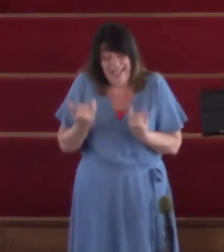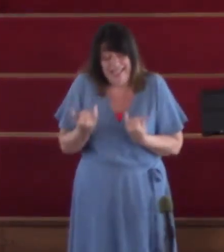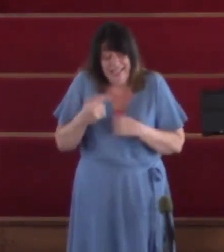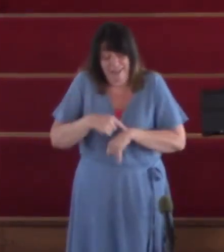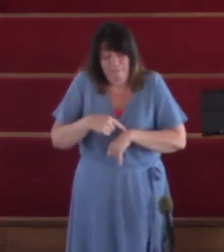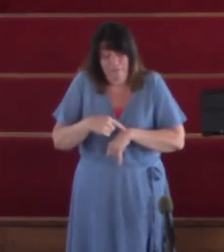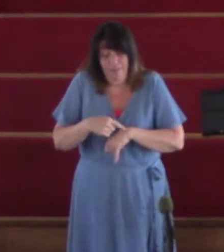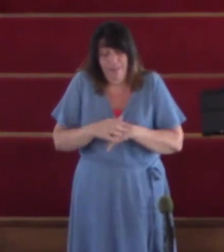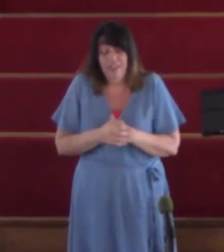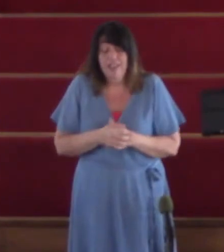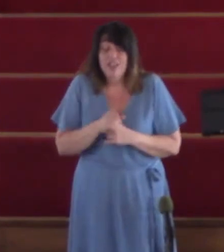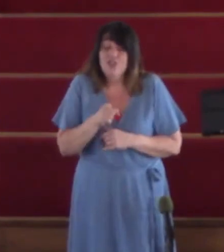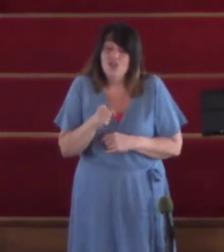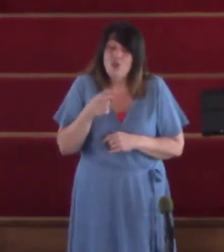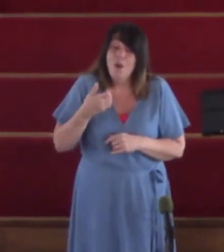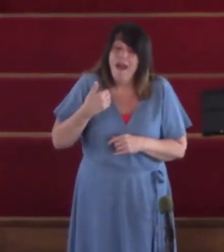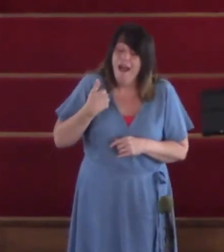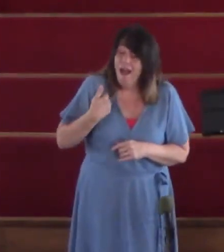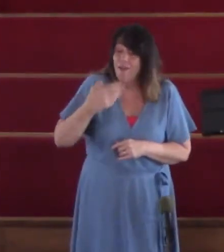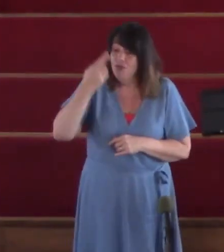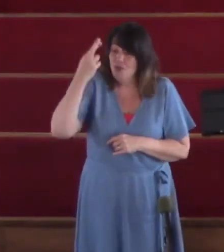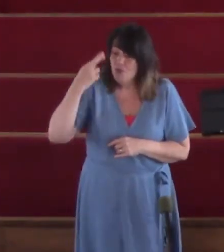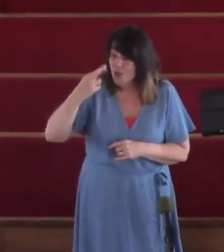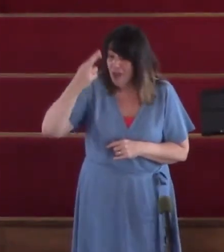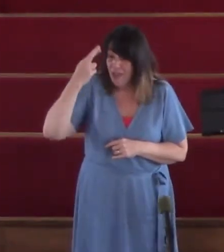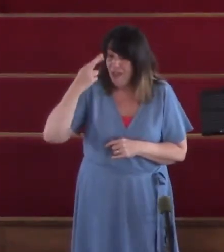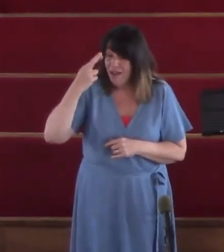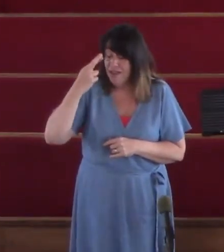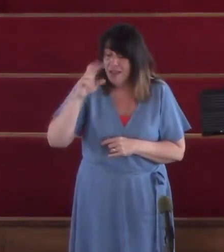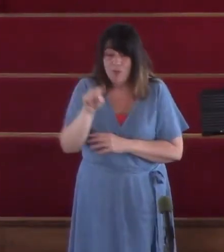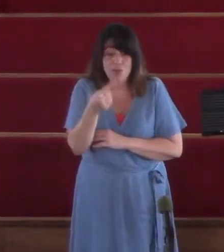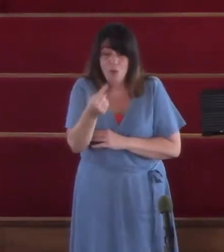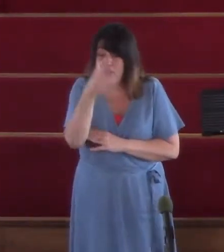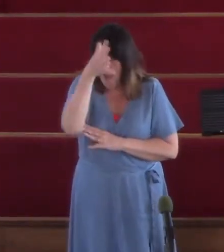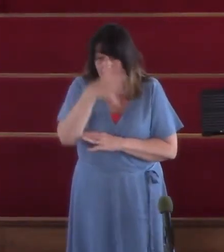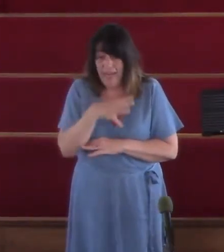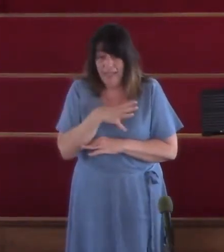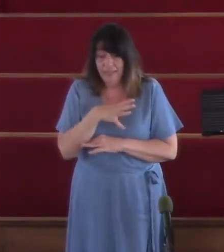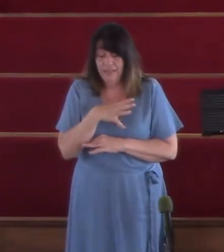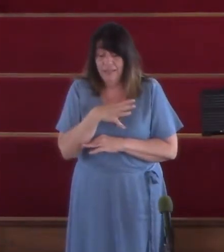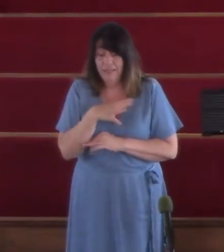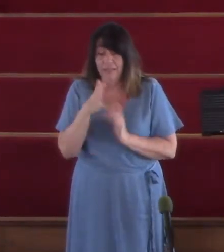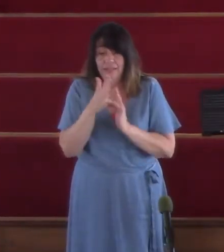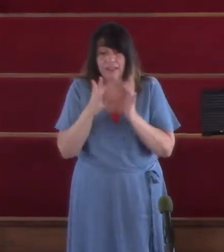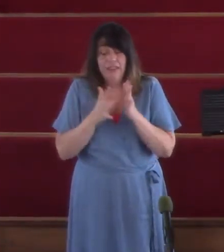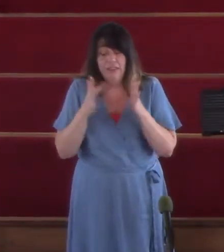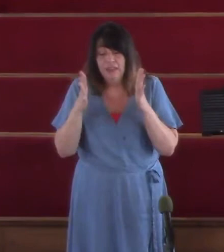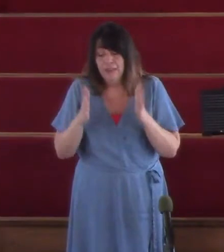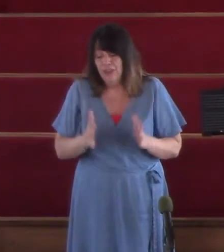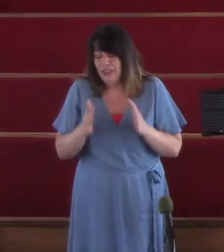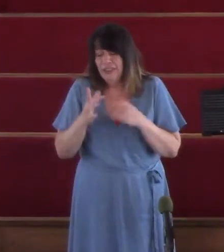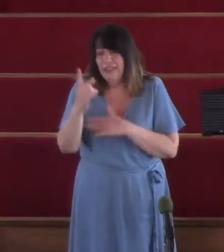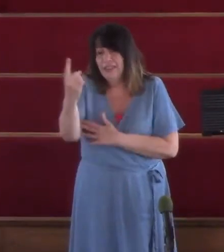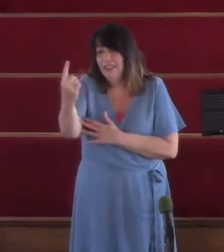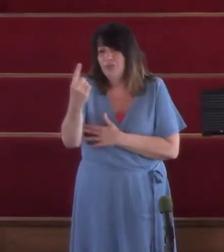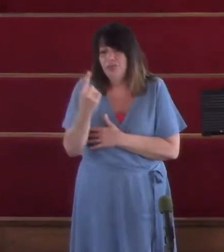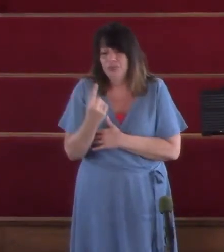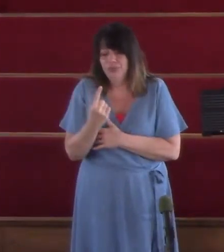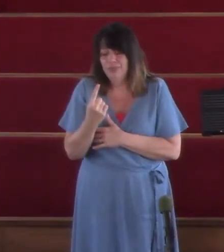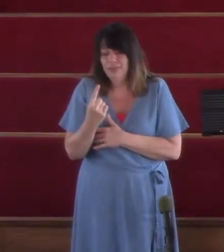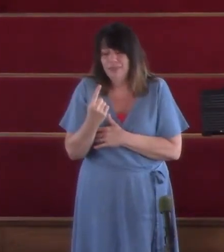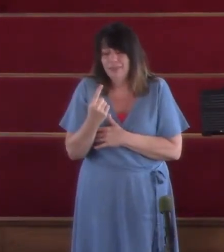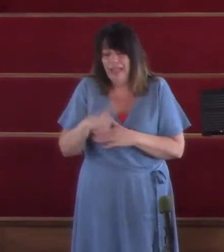realize that my friend, he was just a man. My friend, he came to my friend into